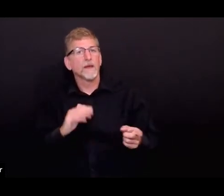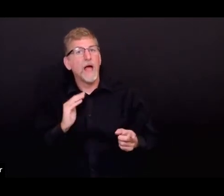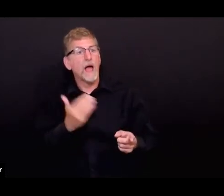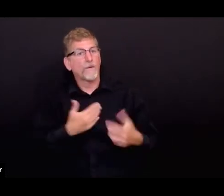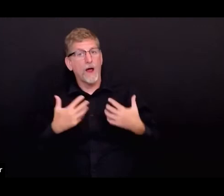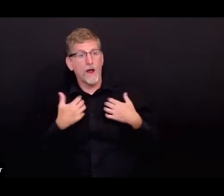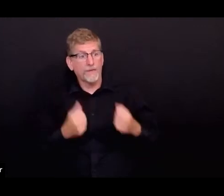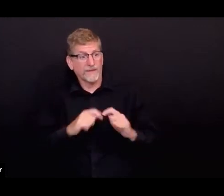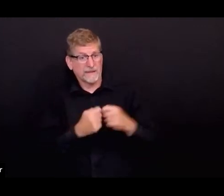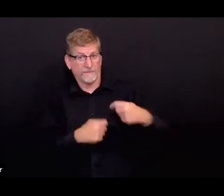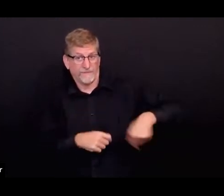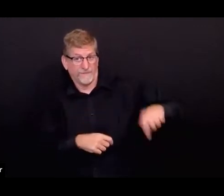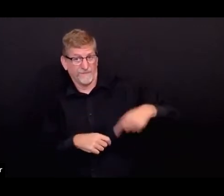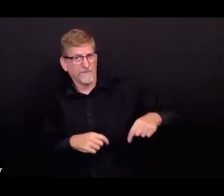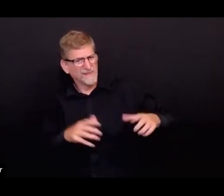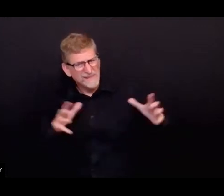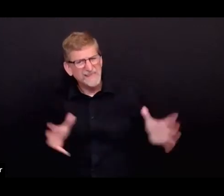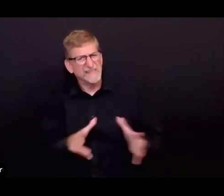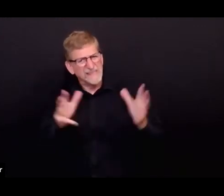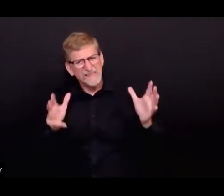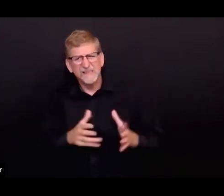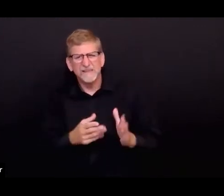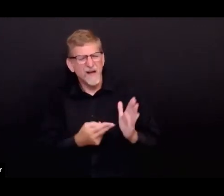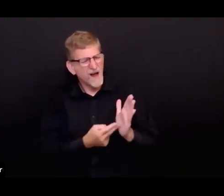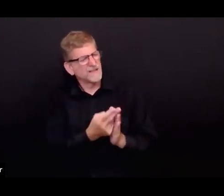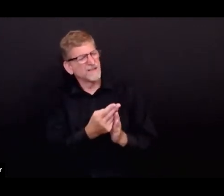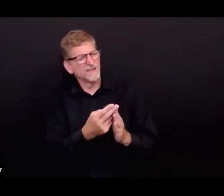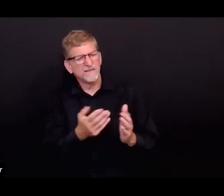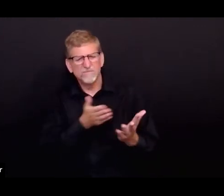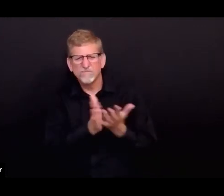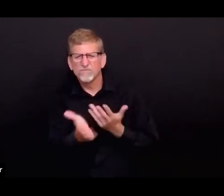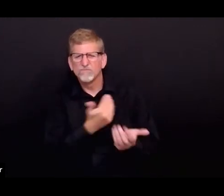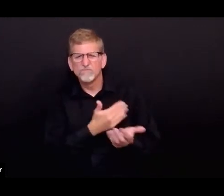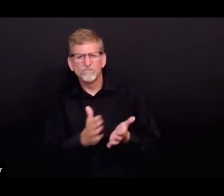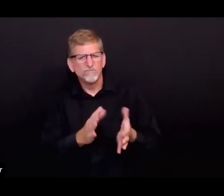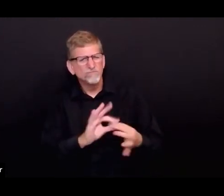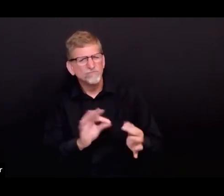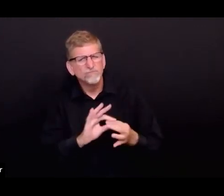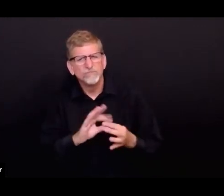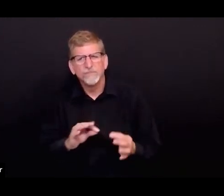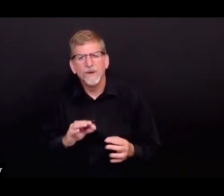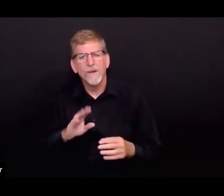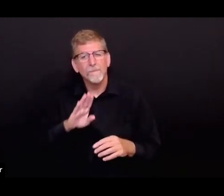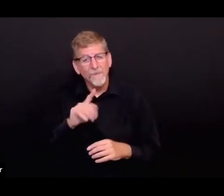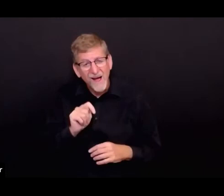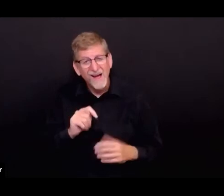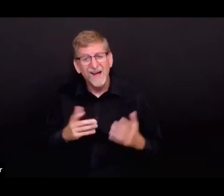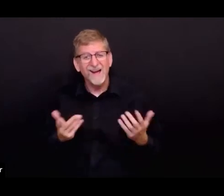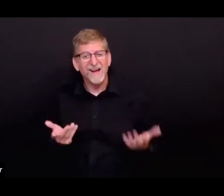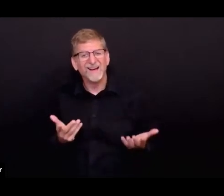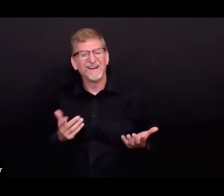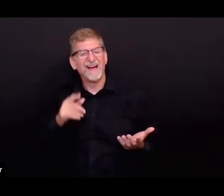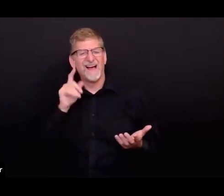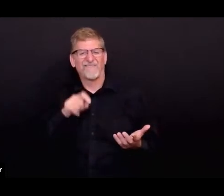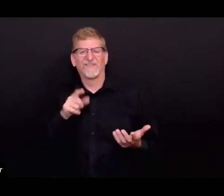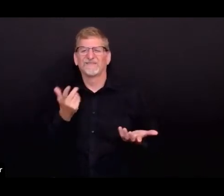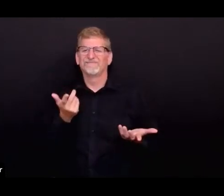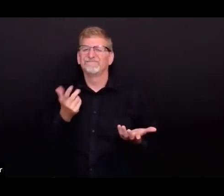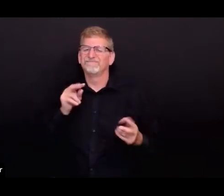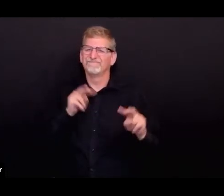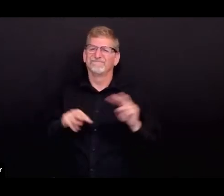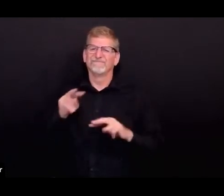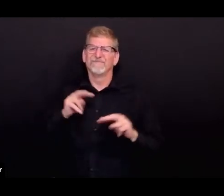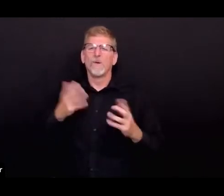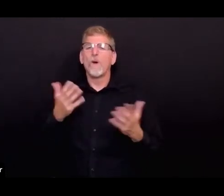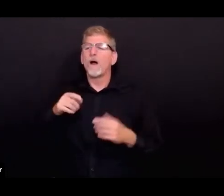as they possibly can on their guidance. But what they understand is there's also the considerations of what will people comply with, what is possible, what